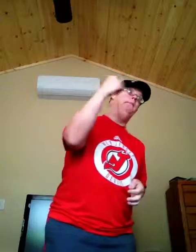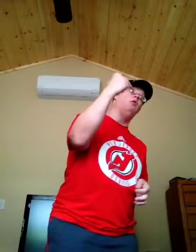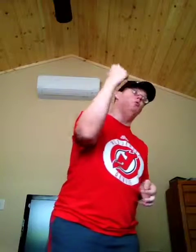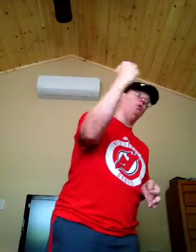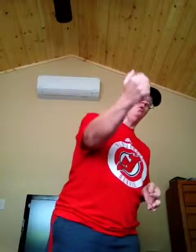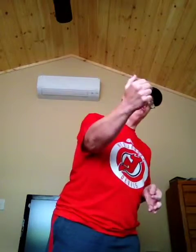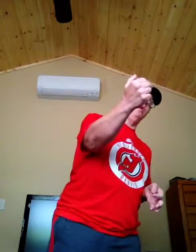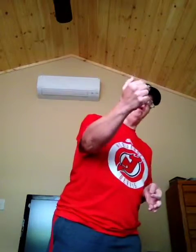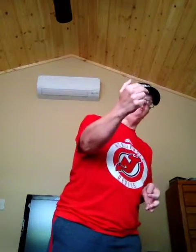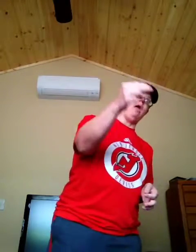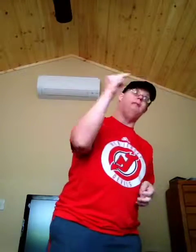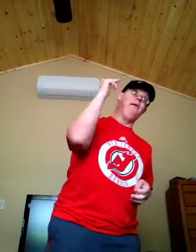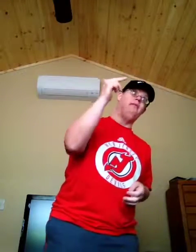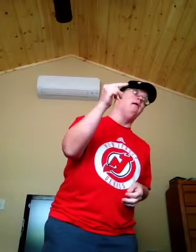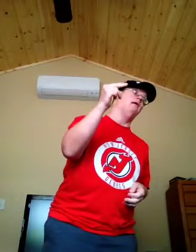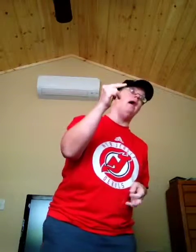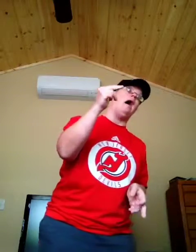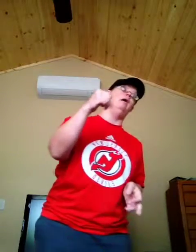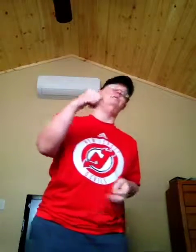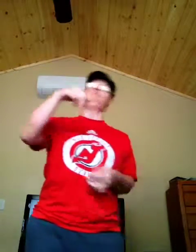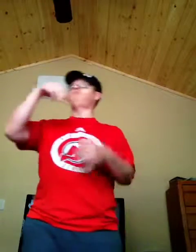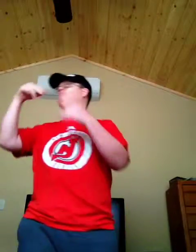about New York City. Because I've been there a lot.